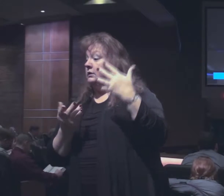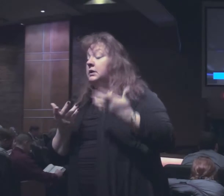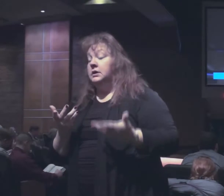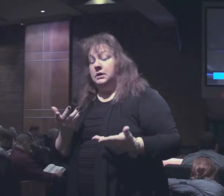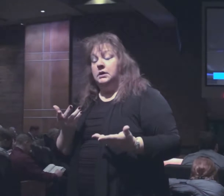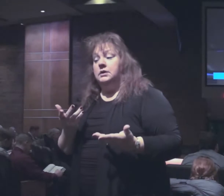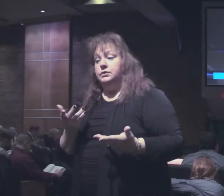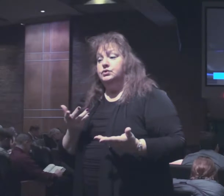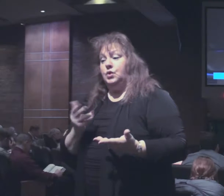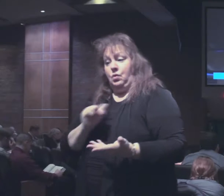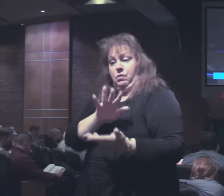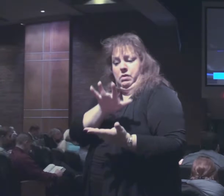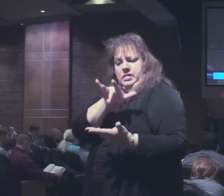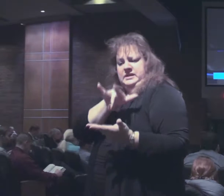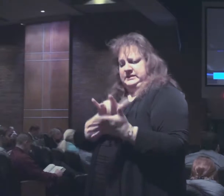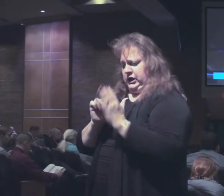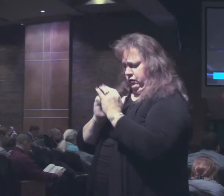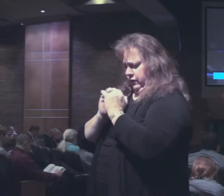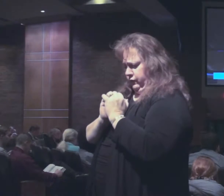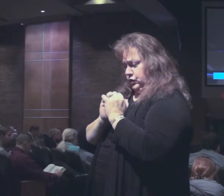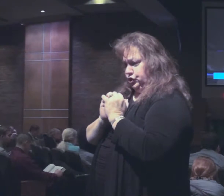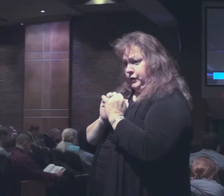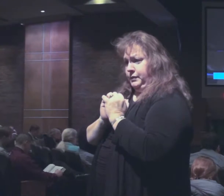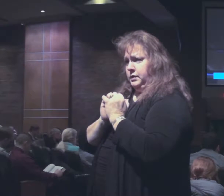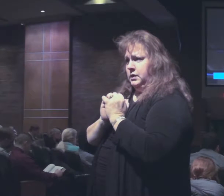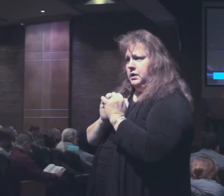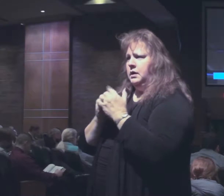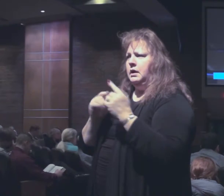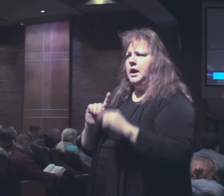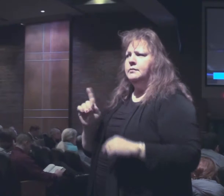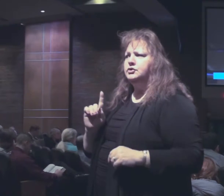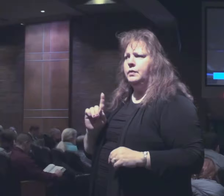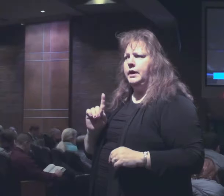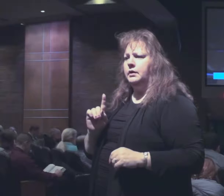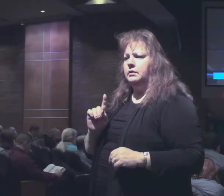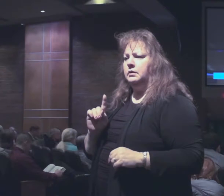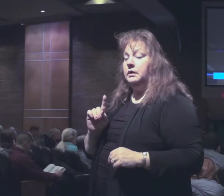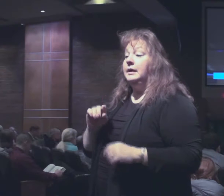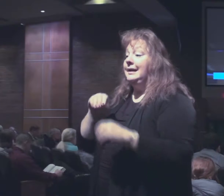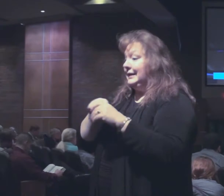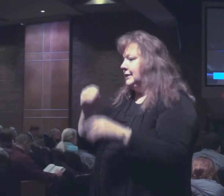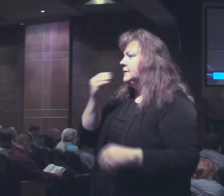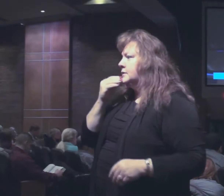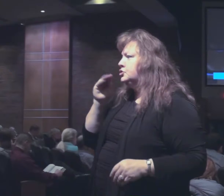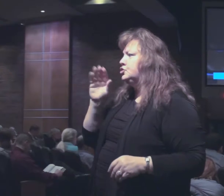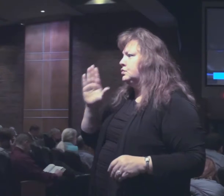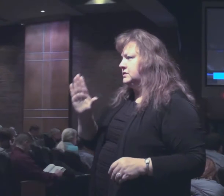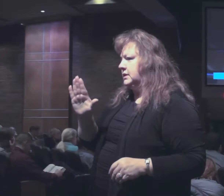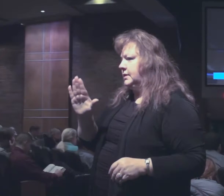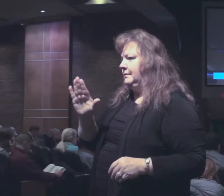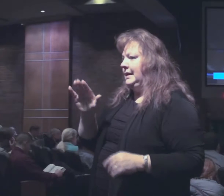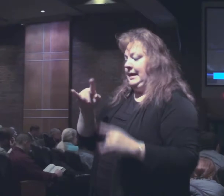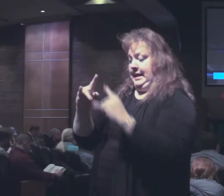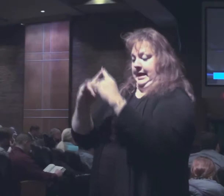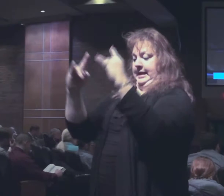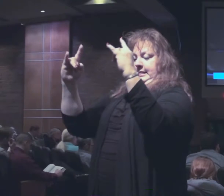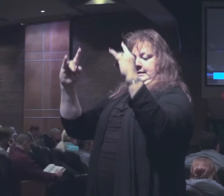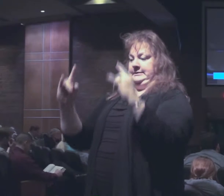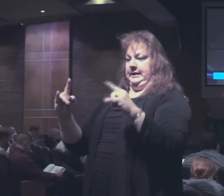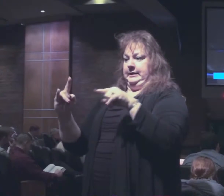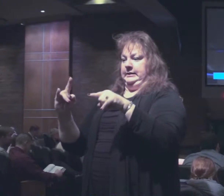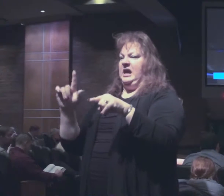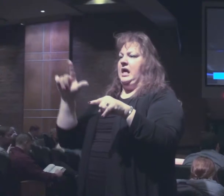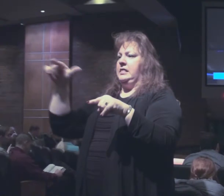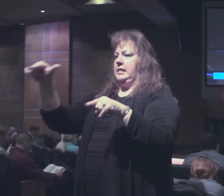So, as center of worship for the nation is in Jerusalem, at the tabernacle, and then later